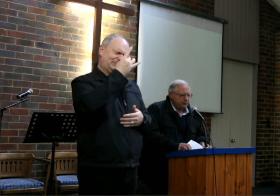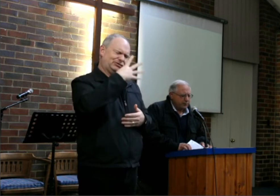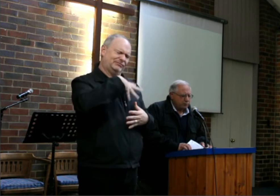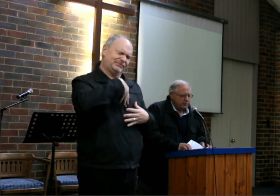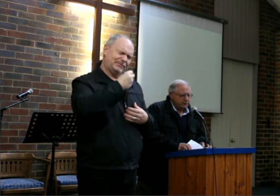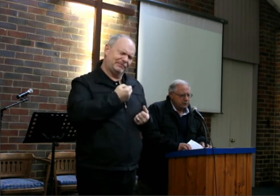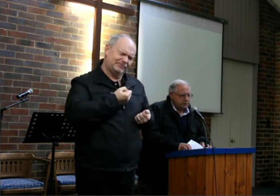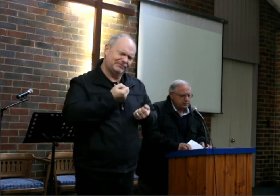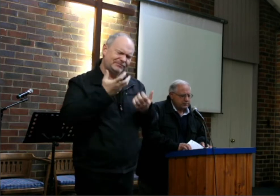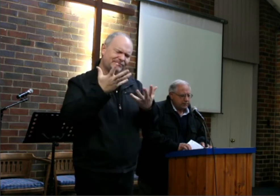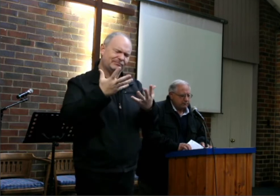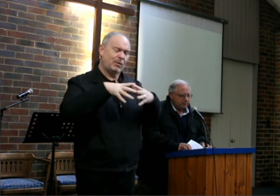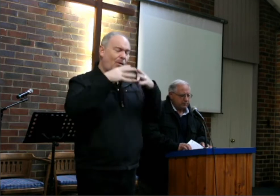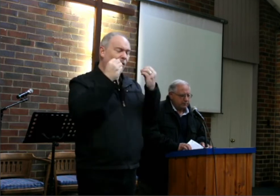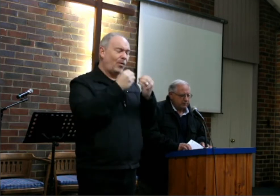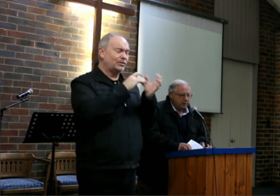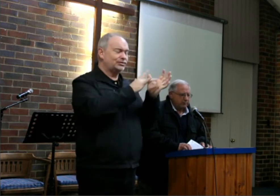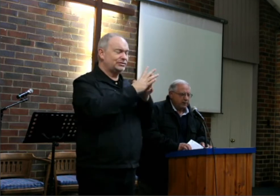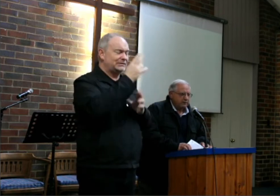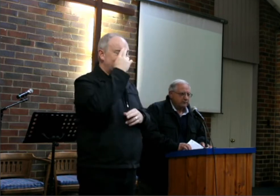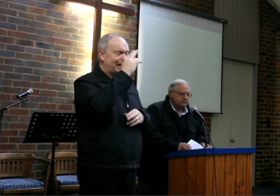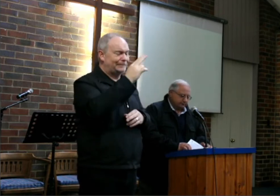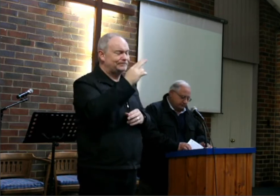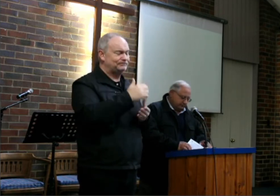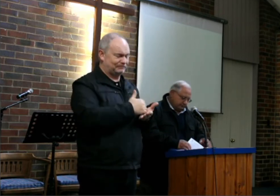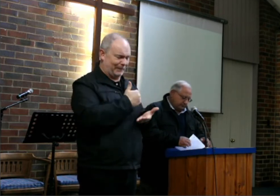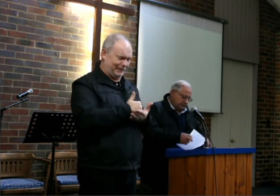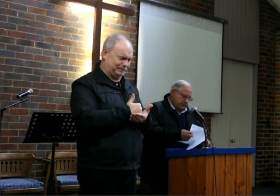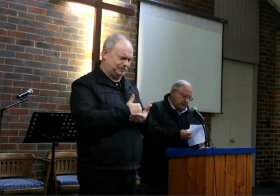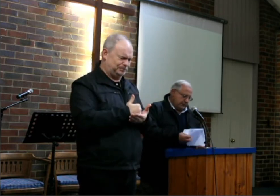We pray all that in Jesus' name. Amen.